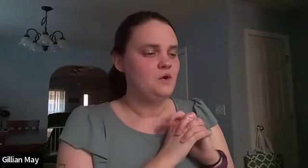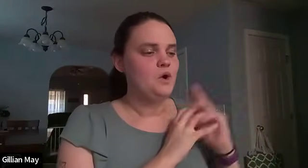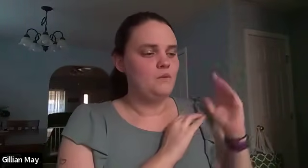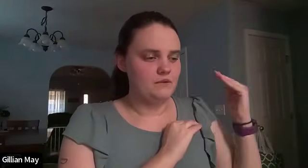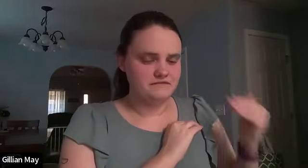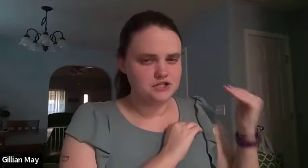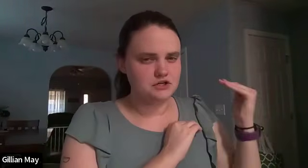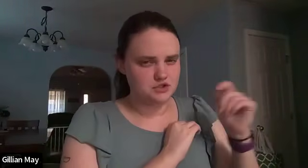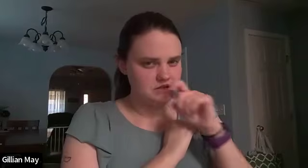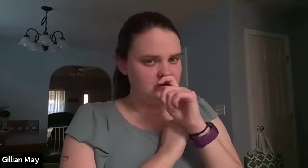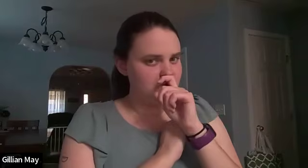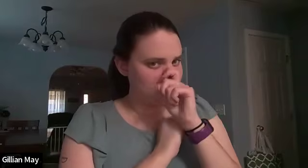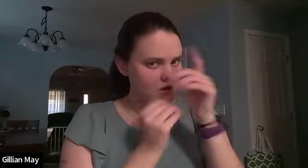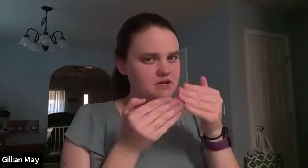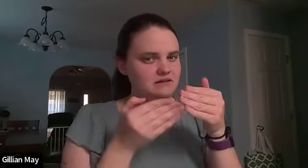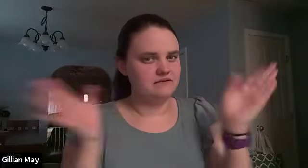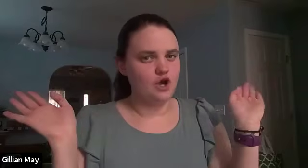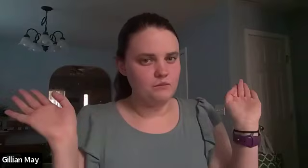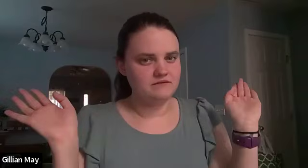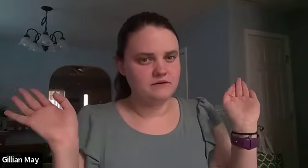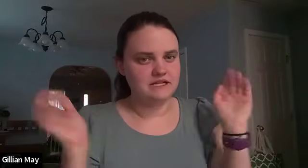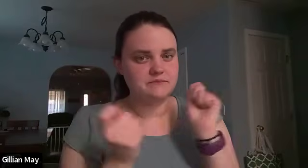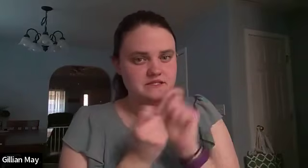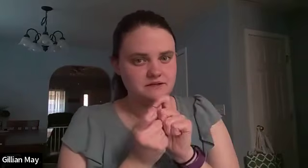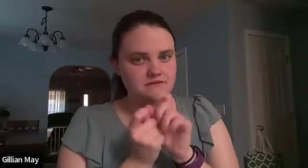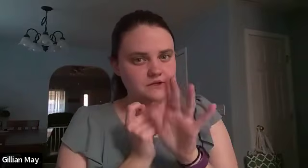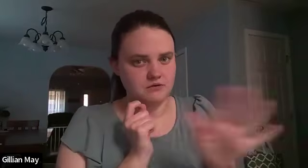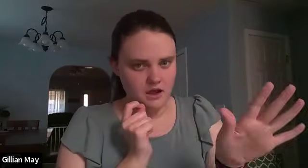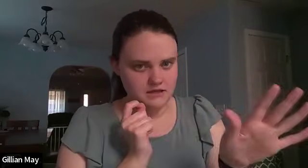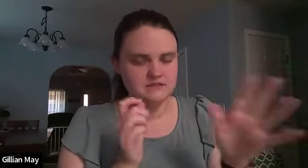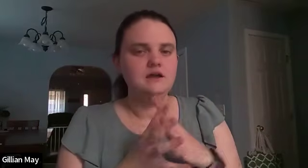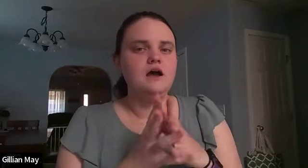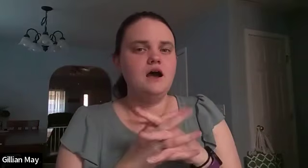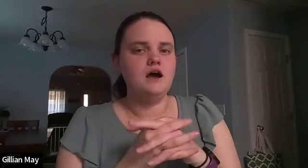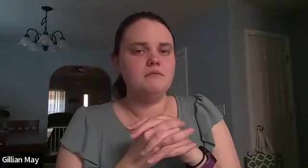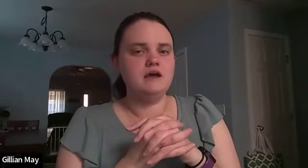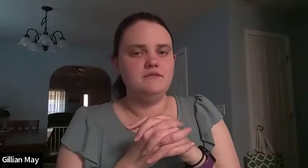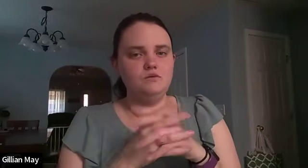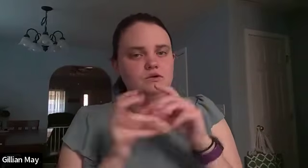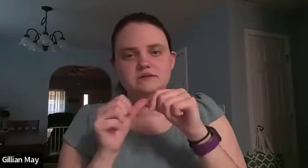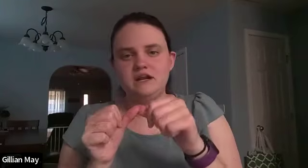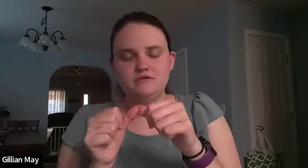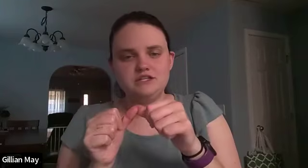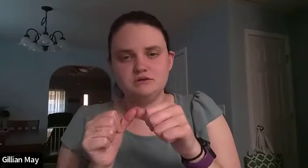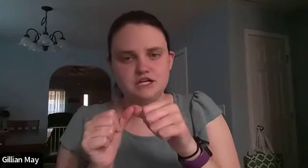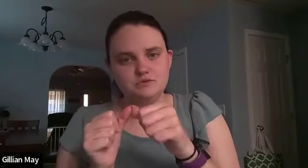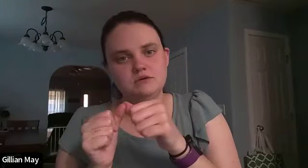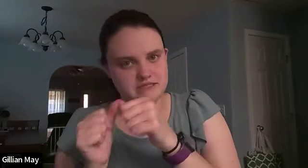When we finish our short little review, I'm gonna leave it open for any specific for you guys. And then whatever we don't touch, we will